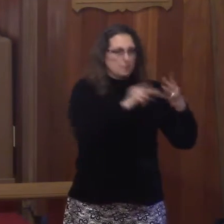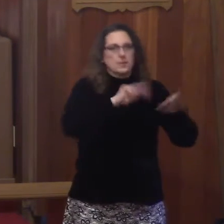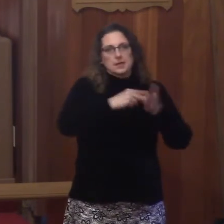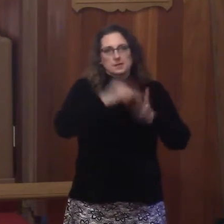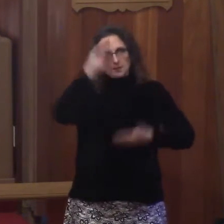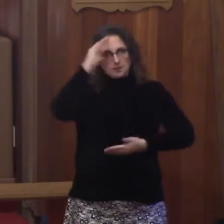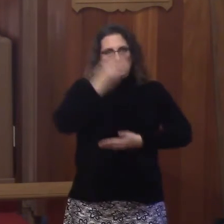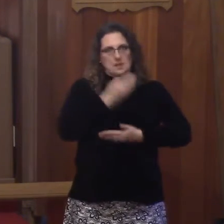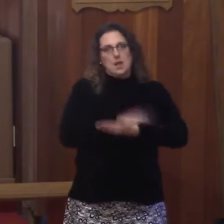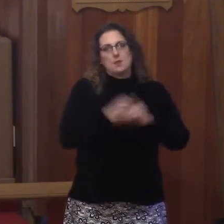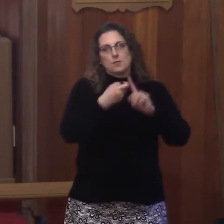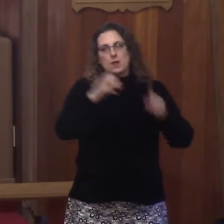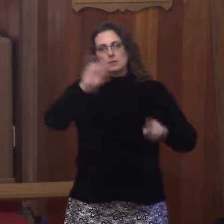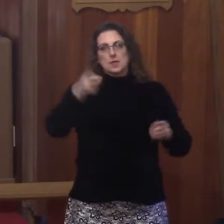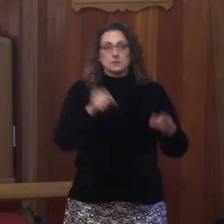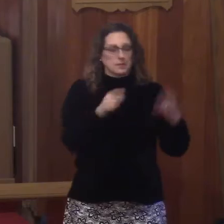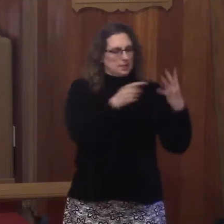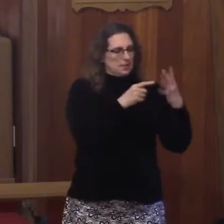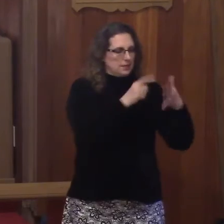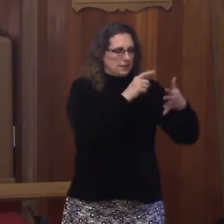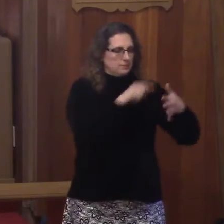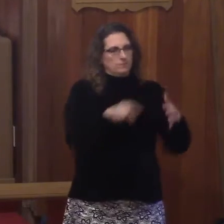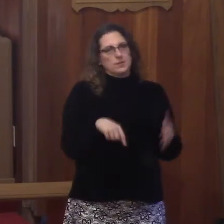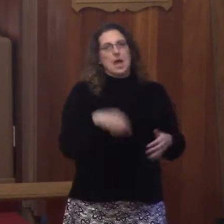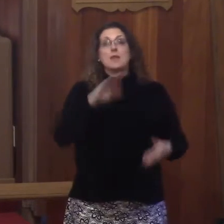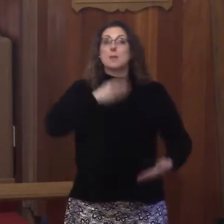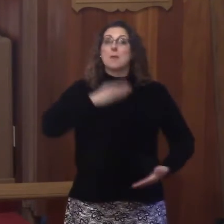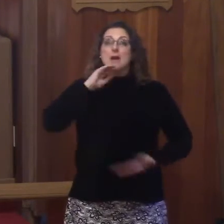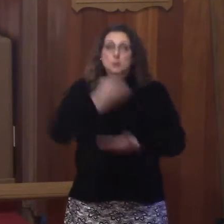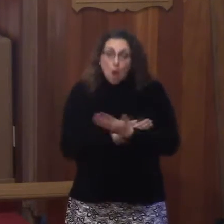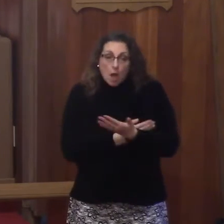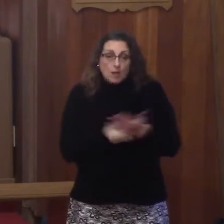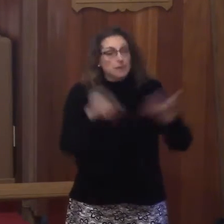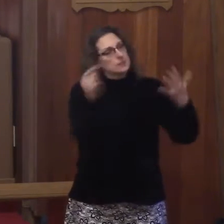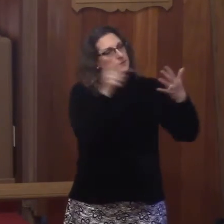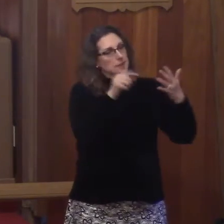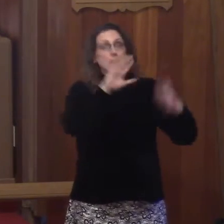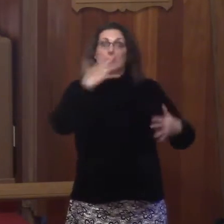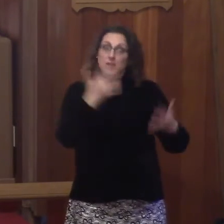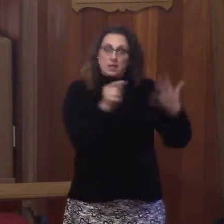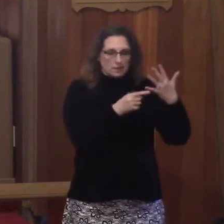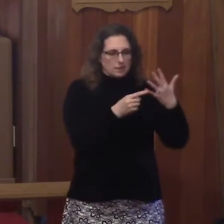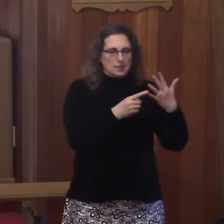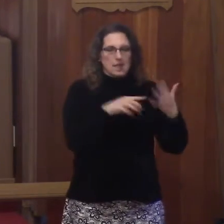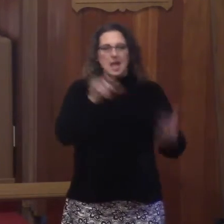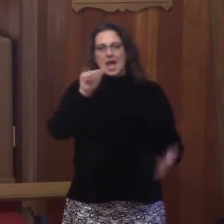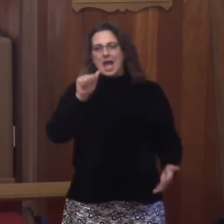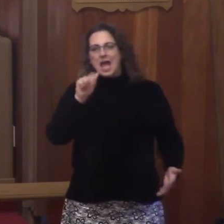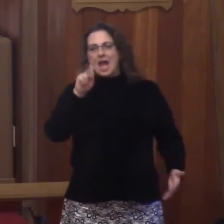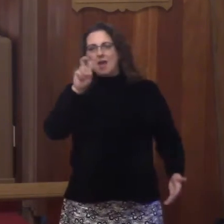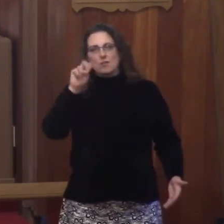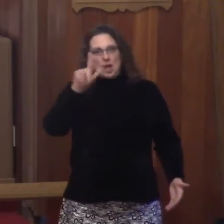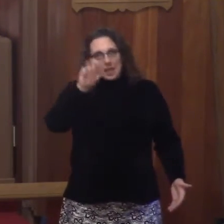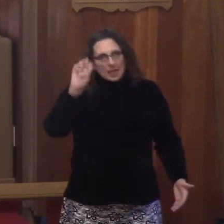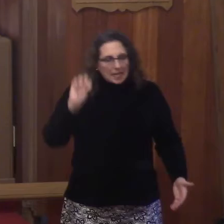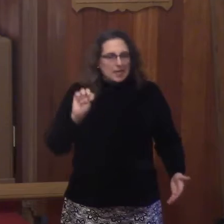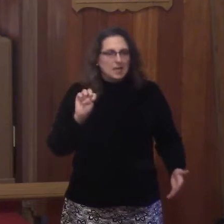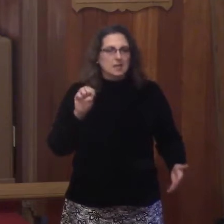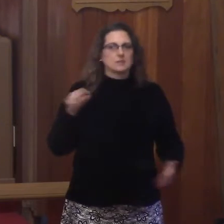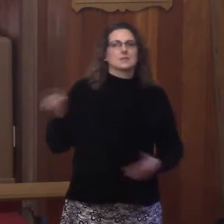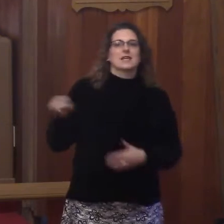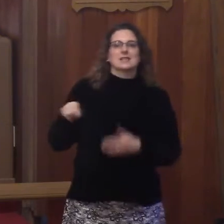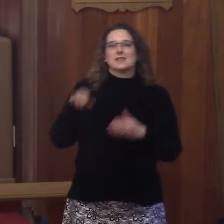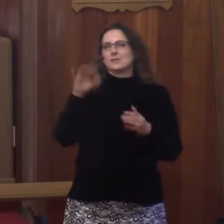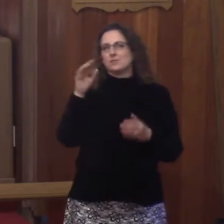Avonlea means absolutely none. It's a fictional town in a fictional book, but me, actually I didn't grow up reading Anne of Green